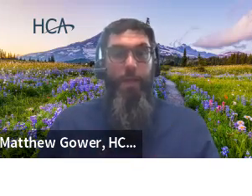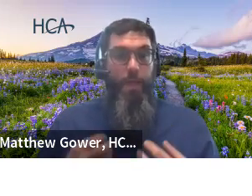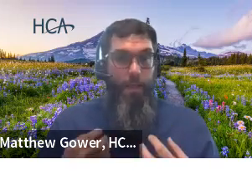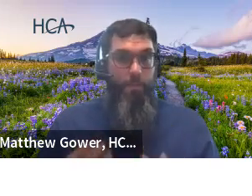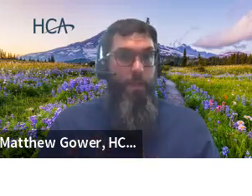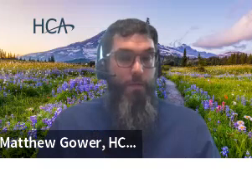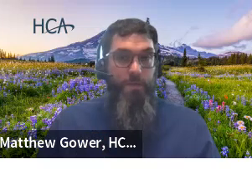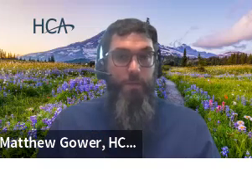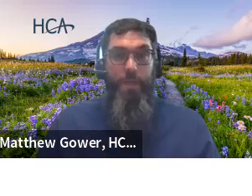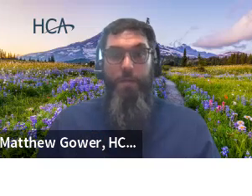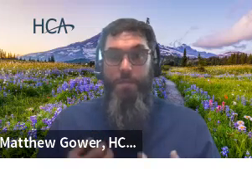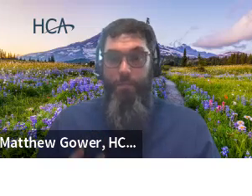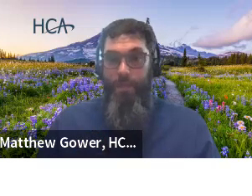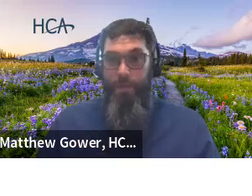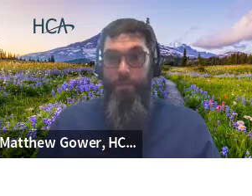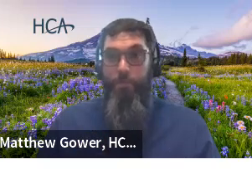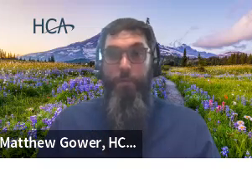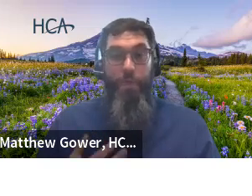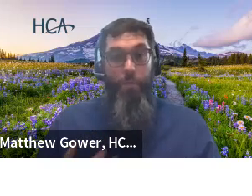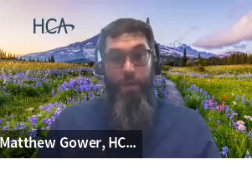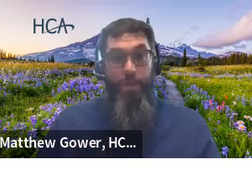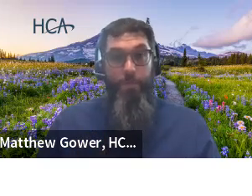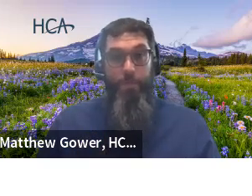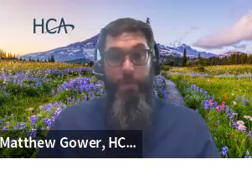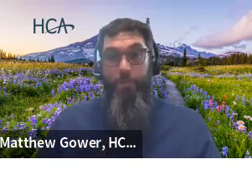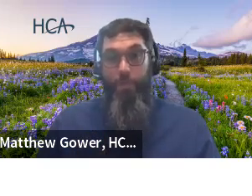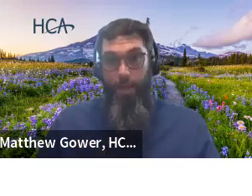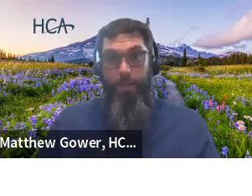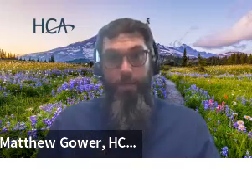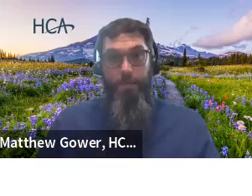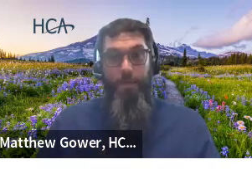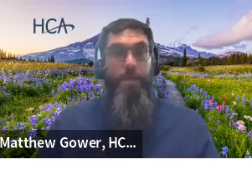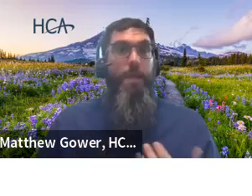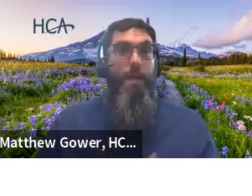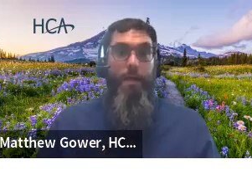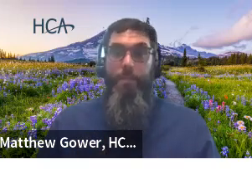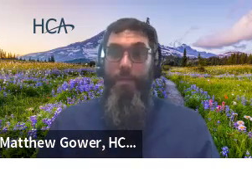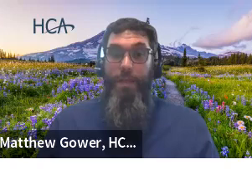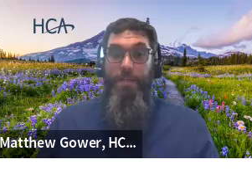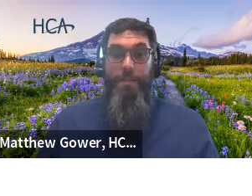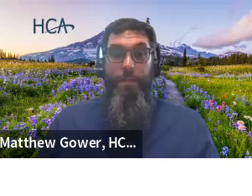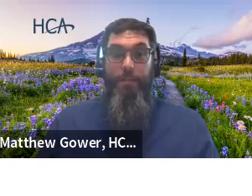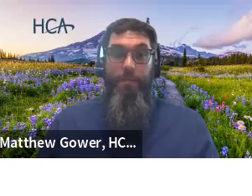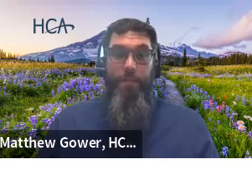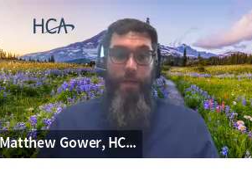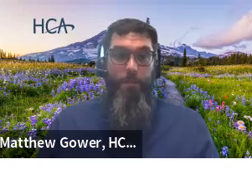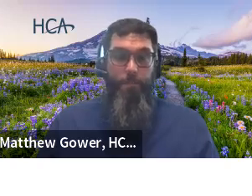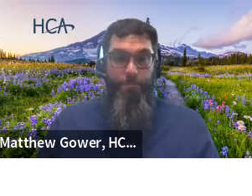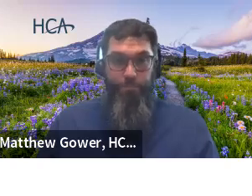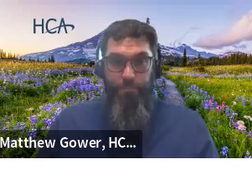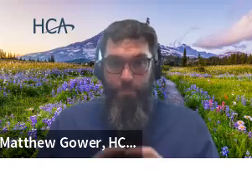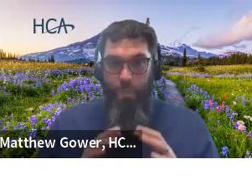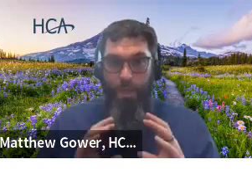need, and using peers and being trauma informed, be aware that people have gone through a lot in their journey, and engaging them at the level they